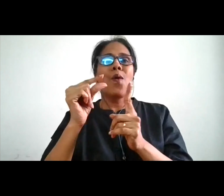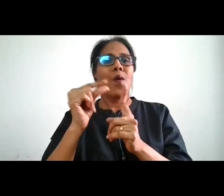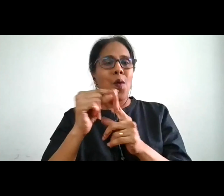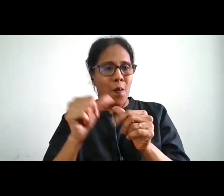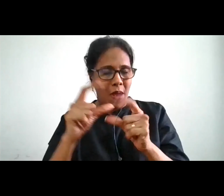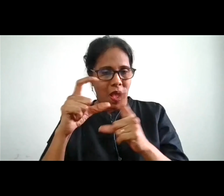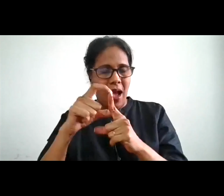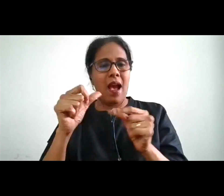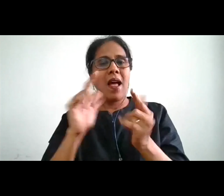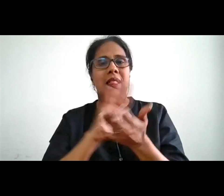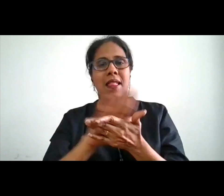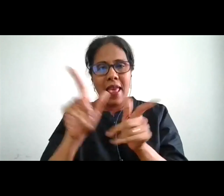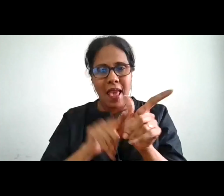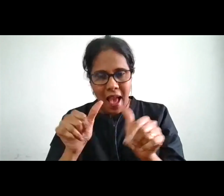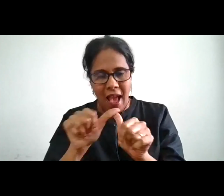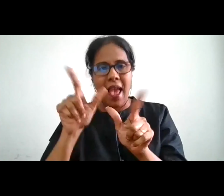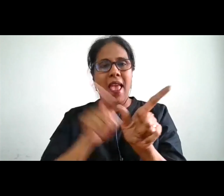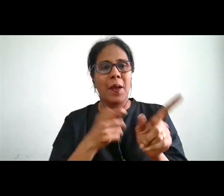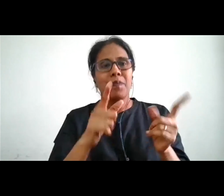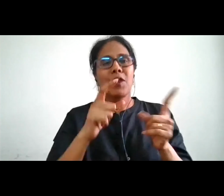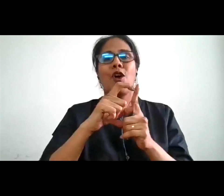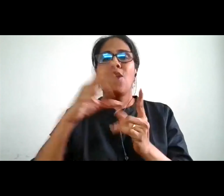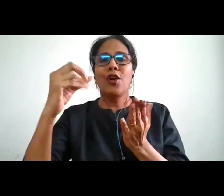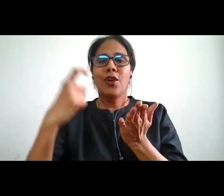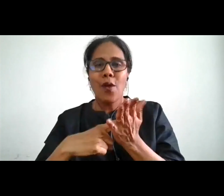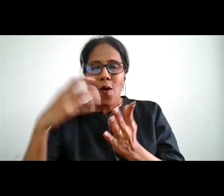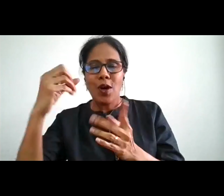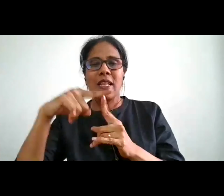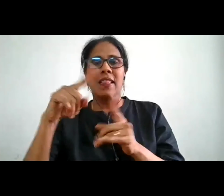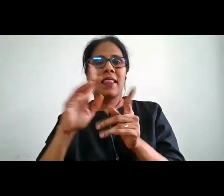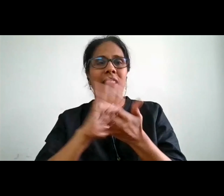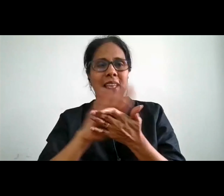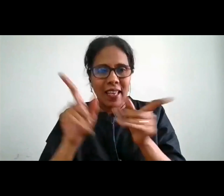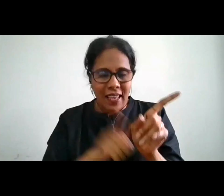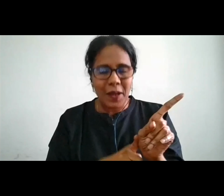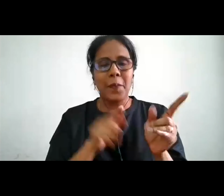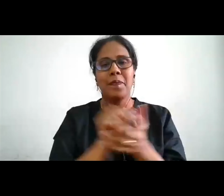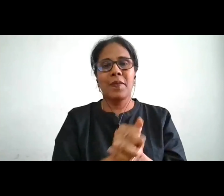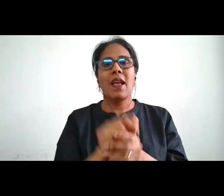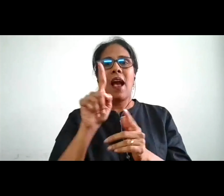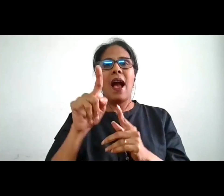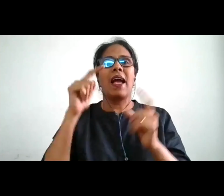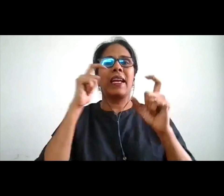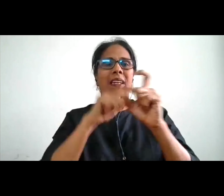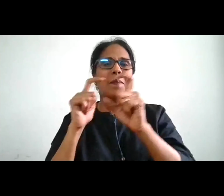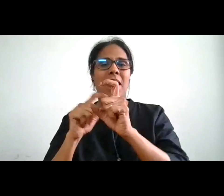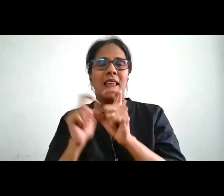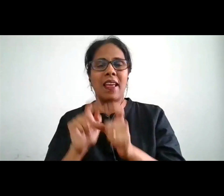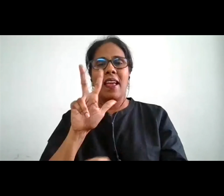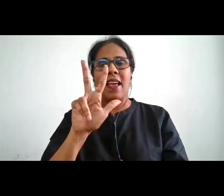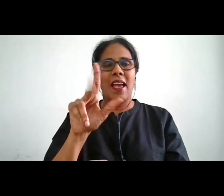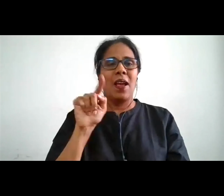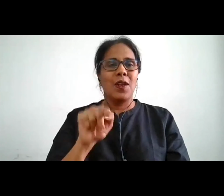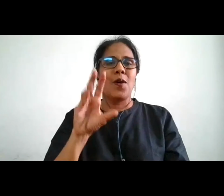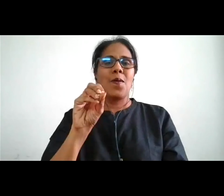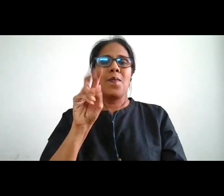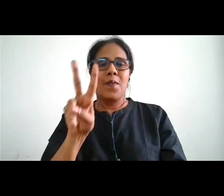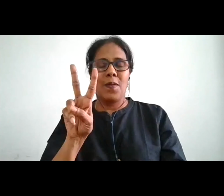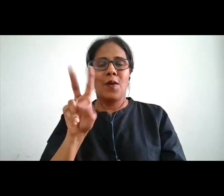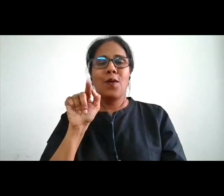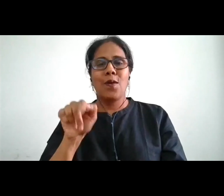Stanley, Chair of the IEEE 802.11 Working Group, Mr. J. R.